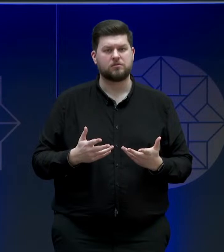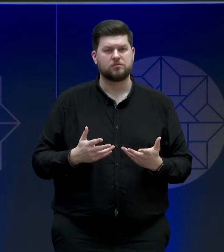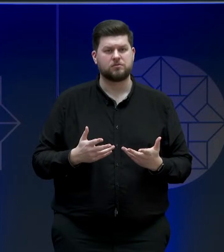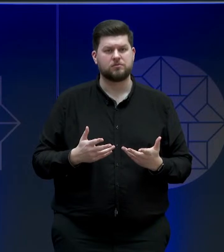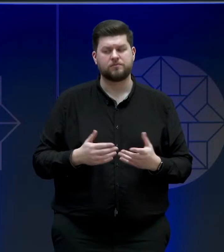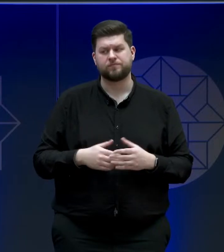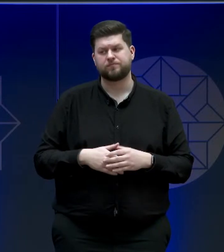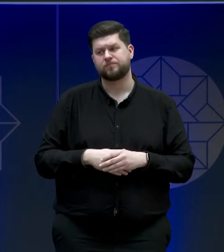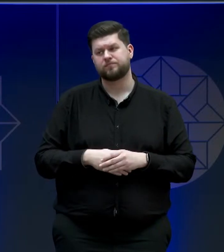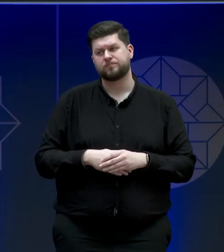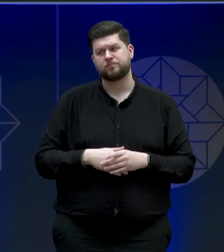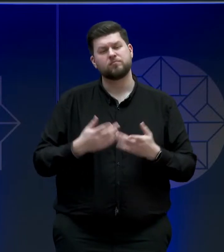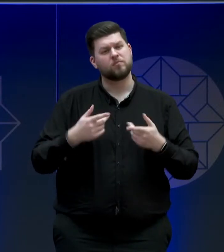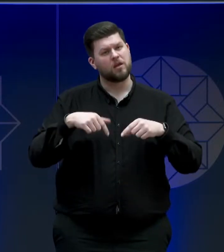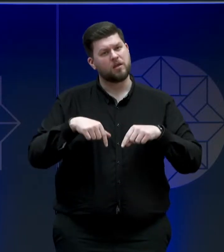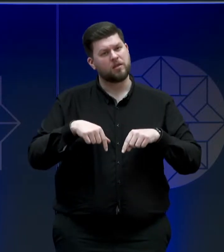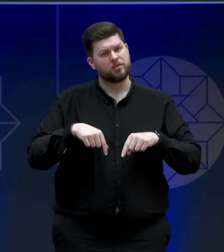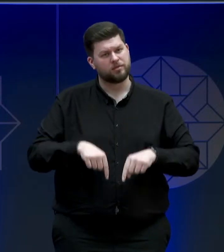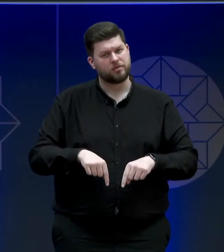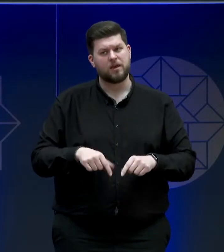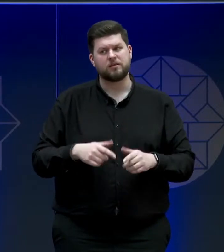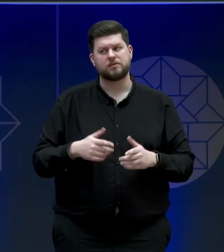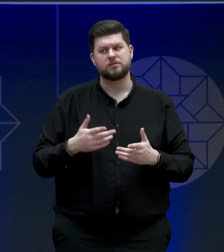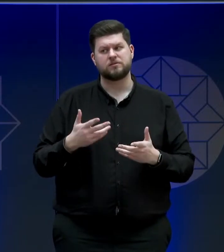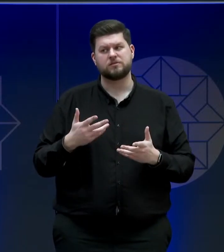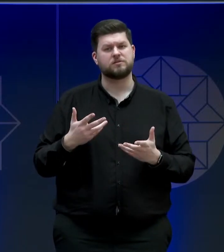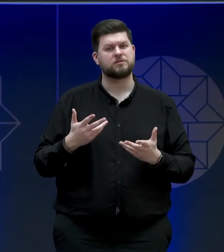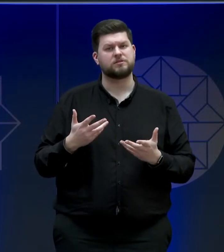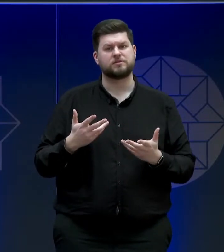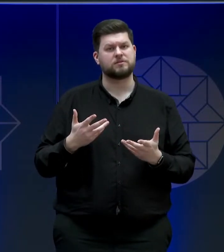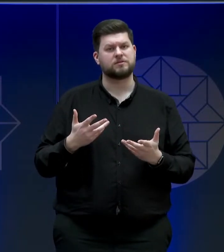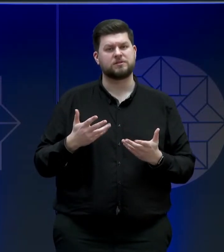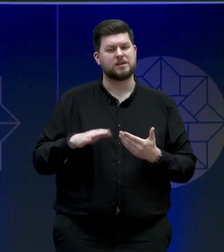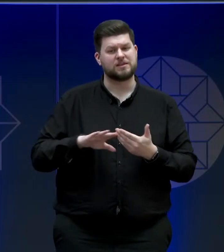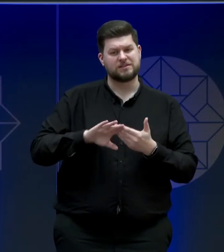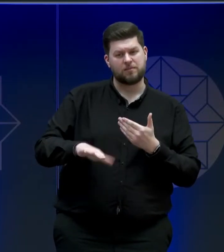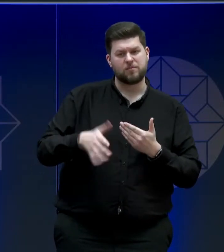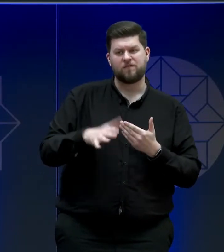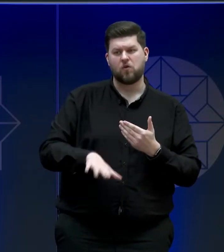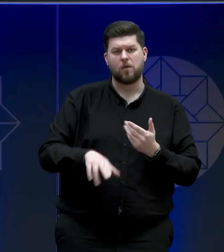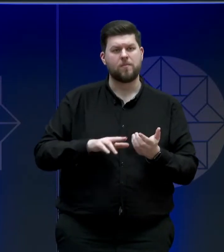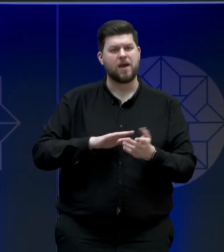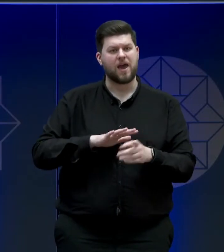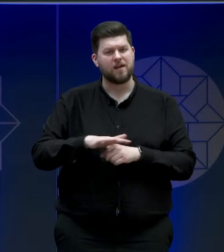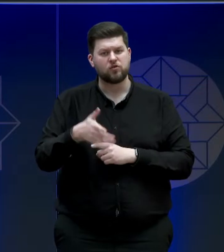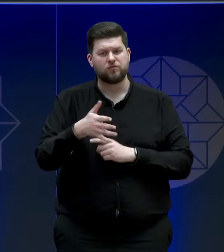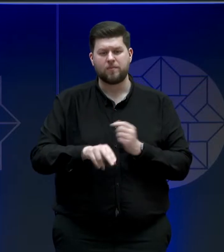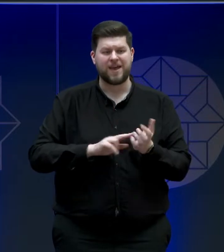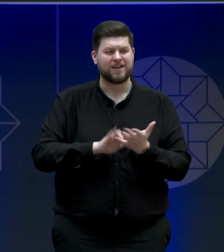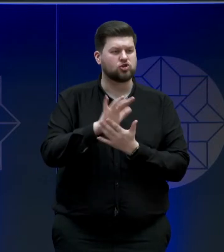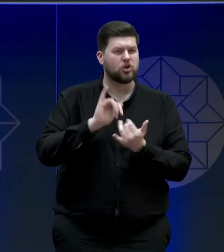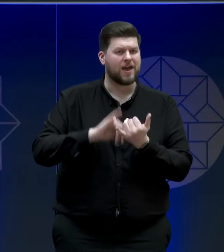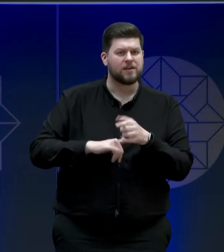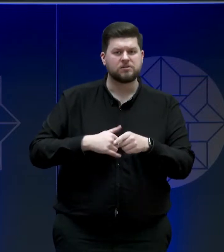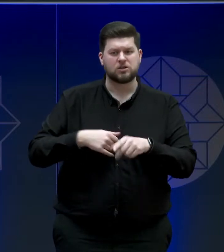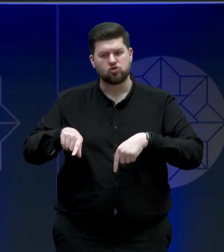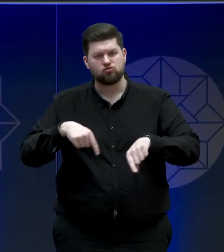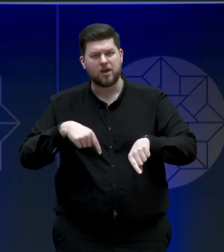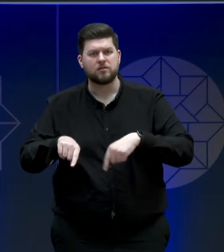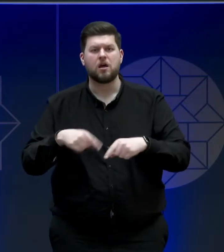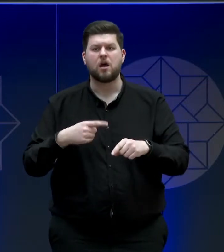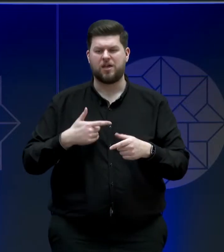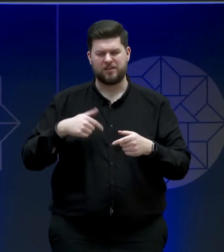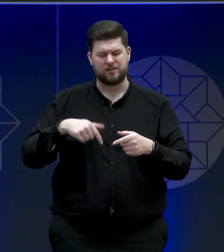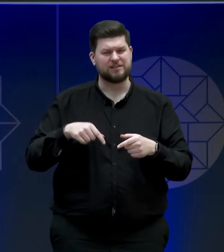nurses. This is out with the influence of any NHS director or any individual health board. This requires system